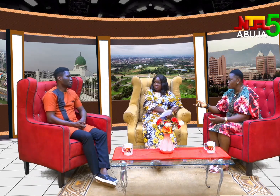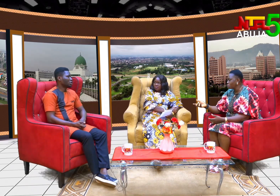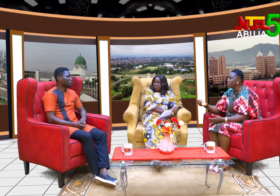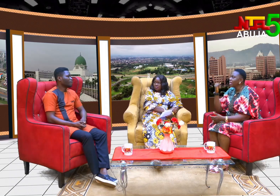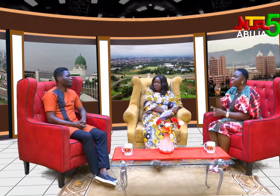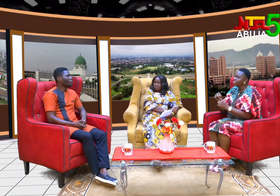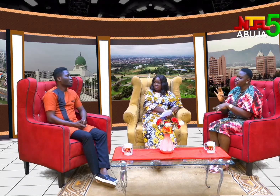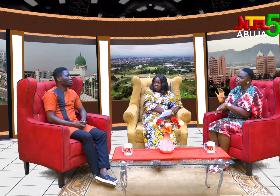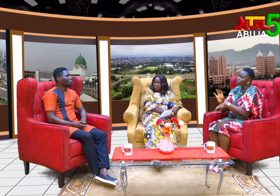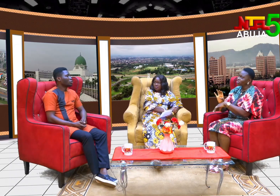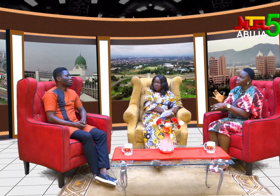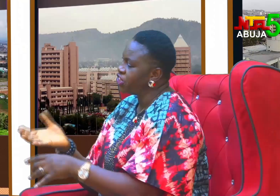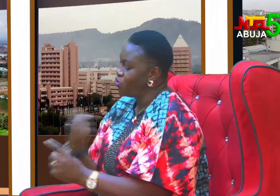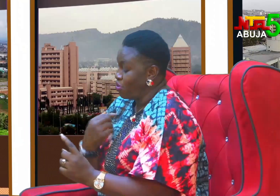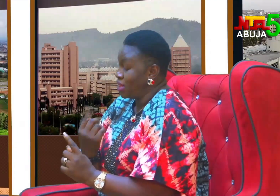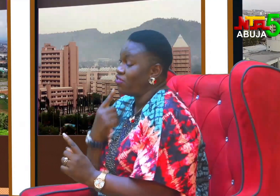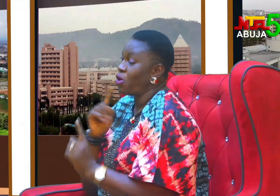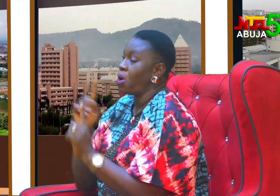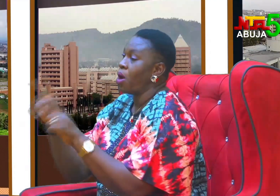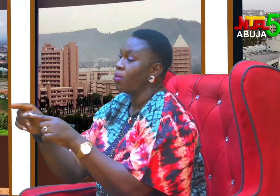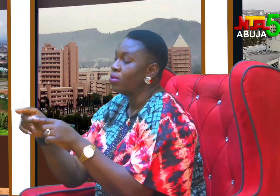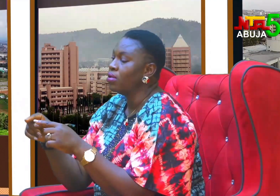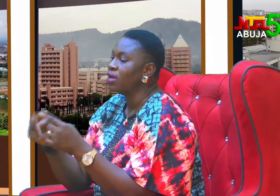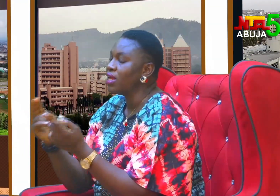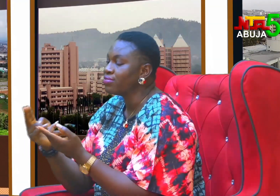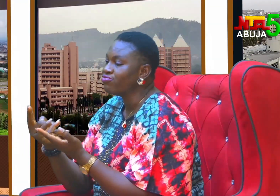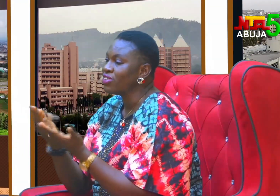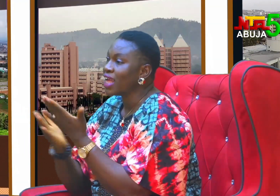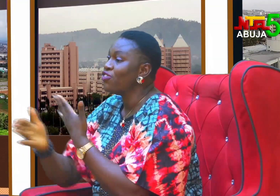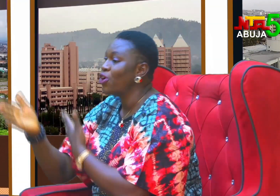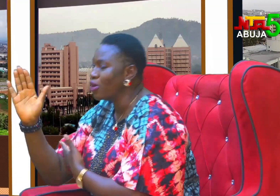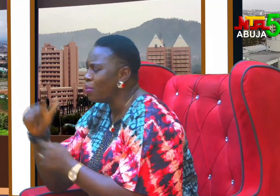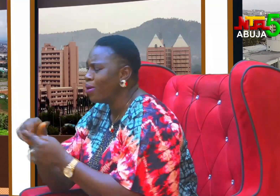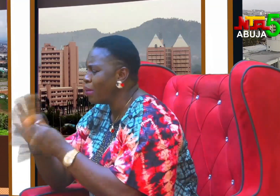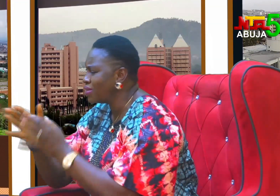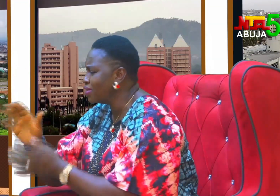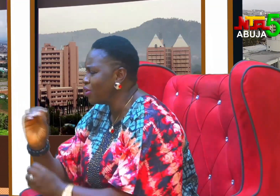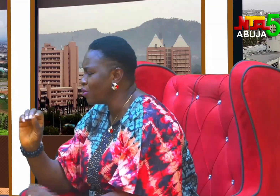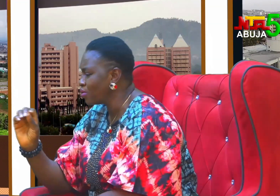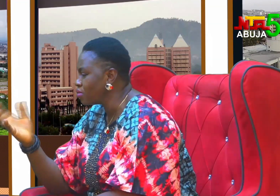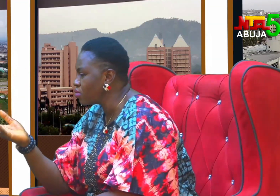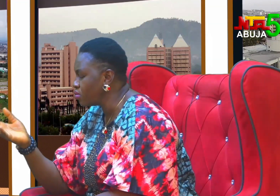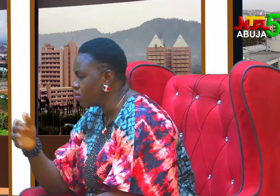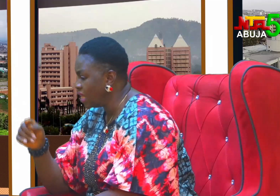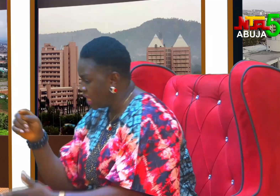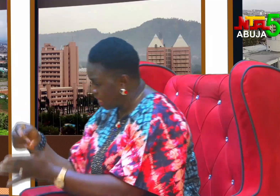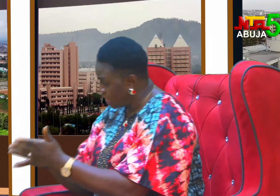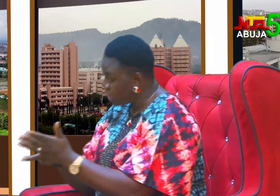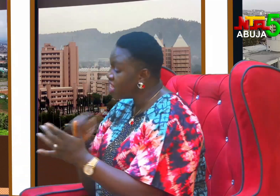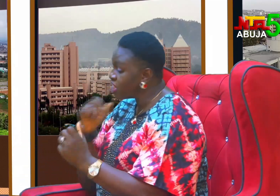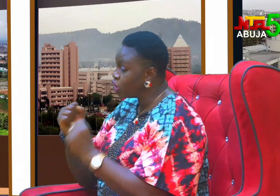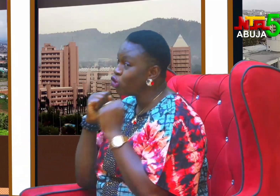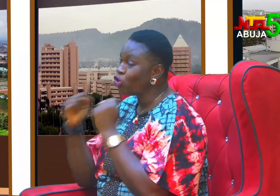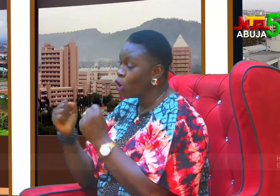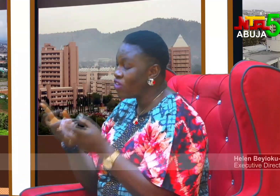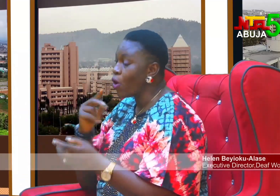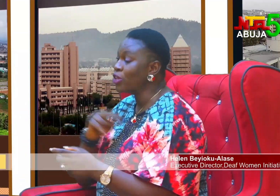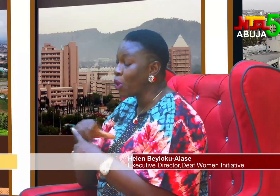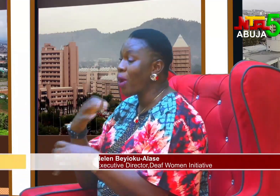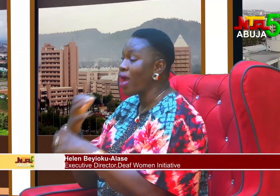challenge. So also in the religious organizations, churches or mosques, when you that you are deaf doesn't mean you will know how to worship God. So